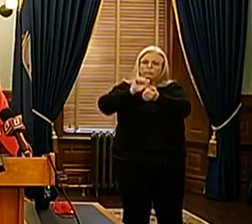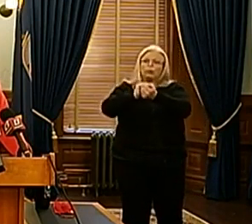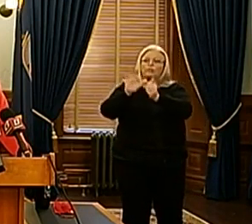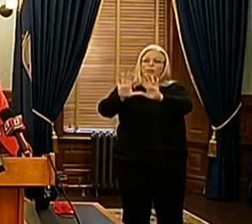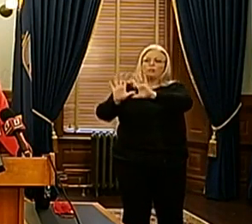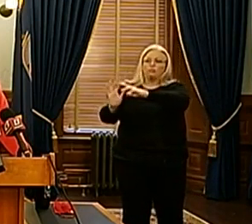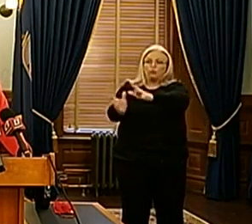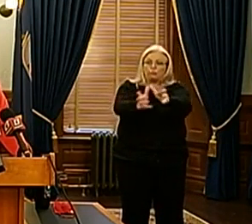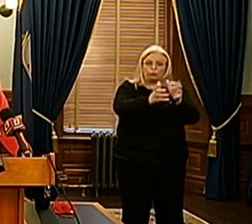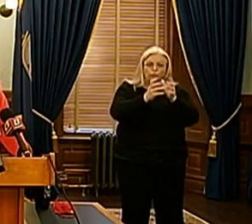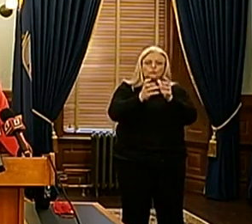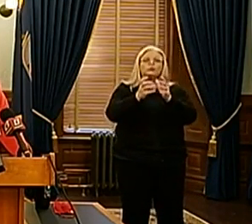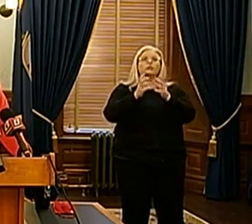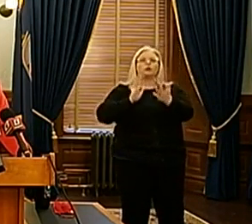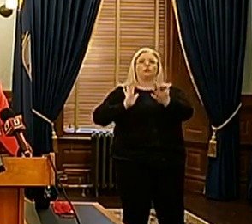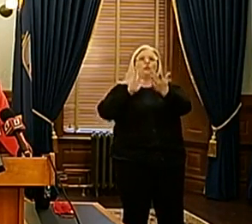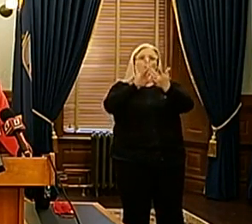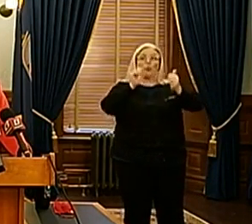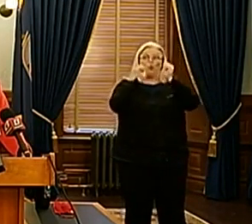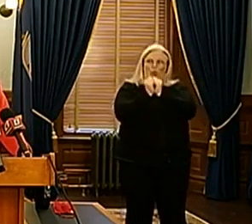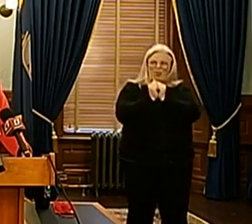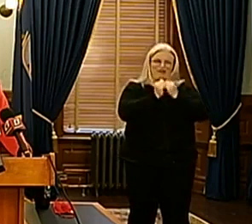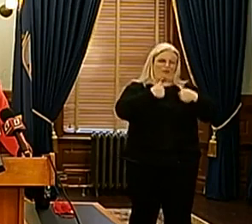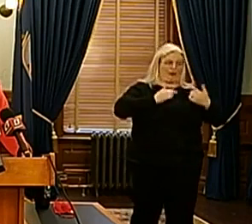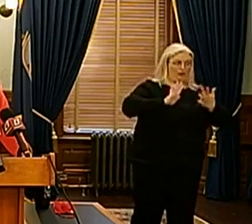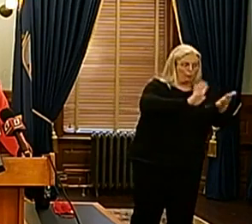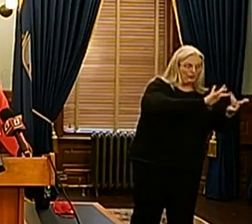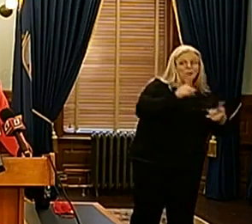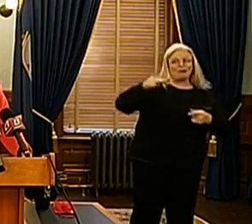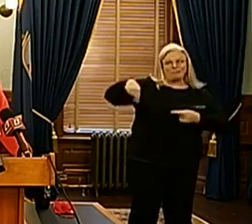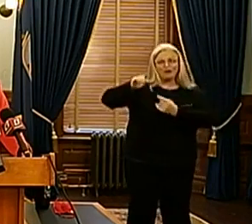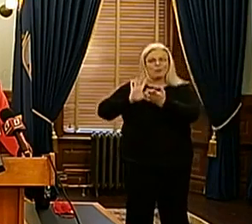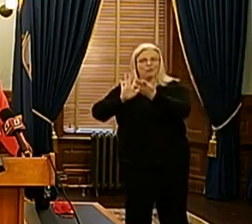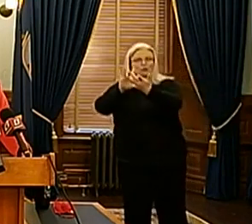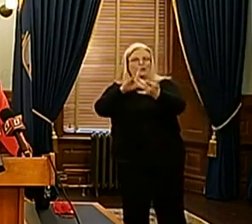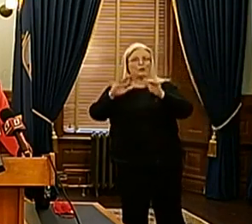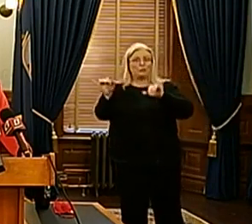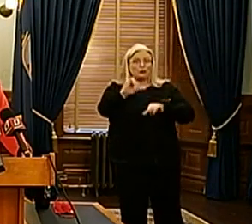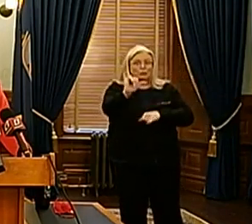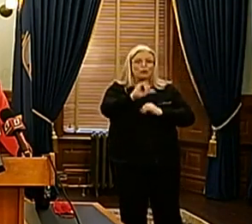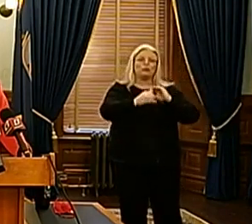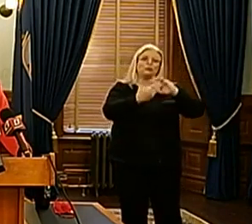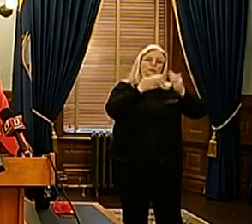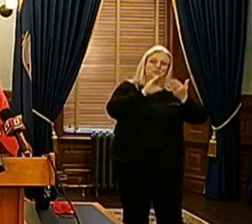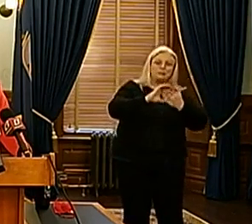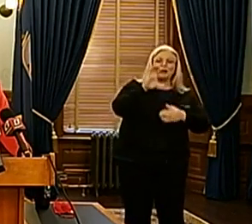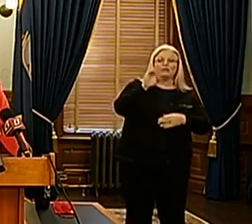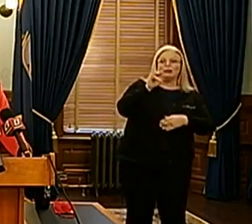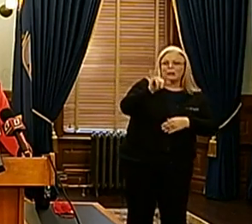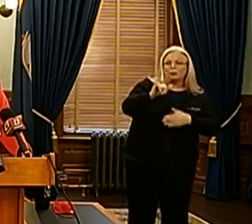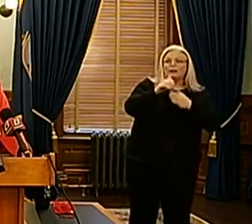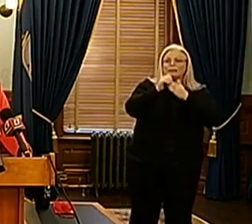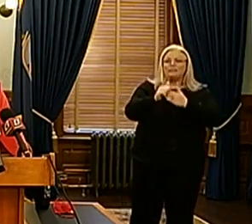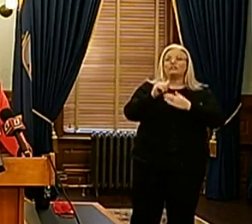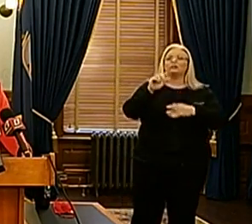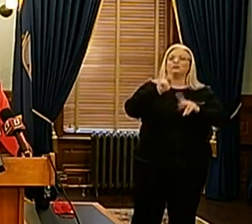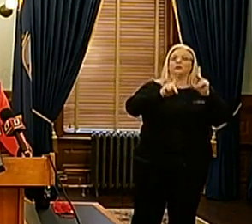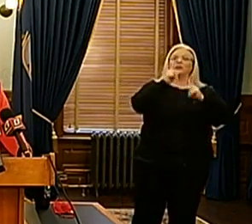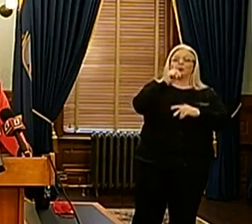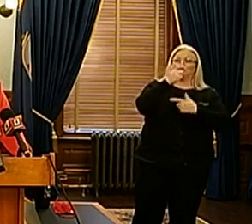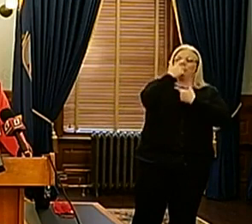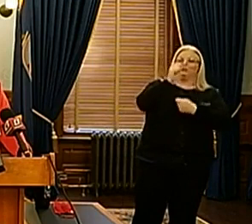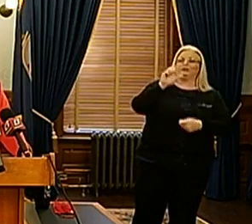caucuses, reach out with me to county and city leadership, as well as stakeholder groups, and that we